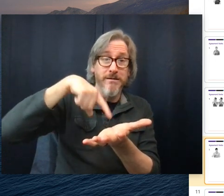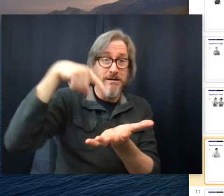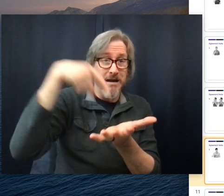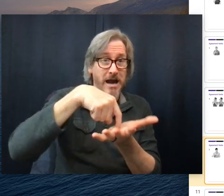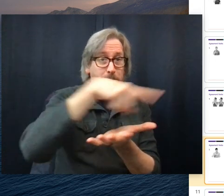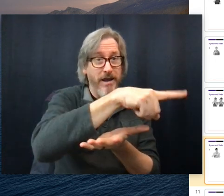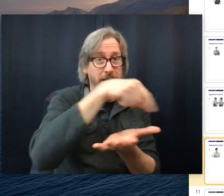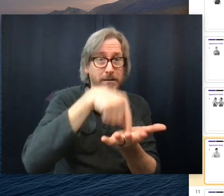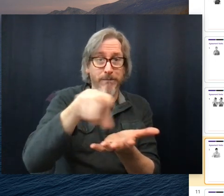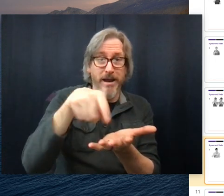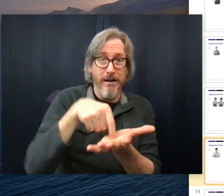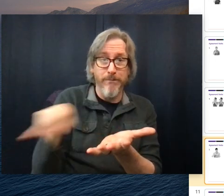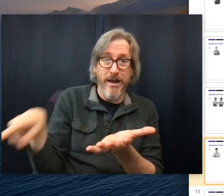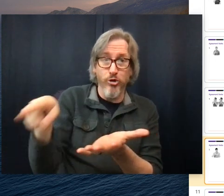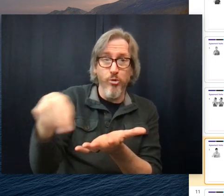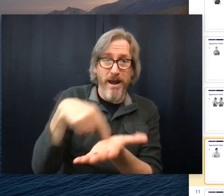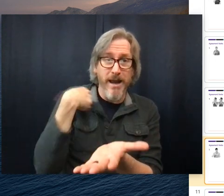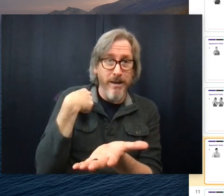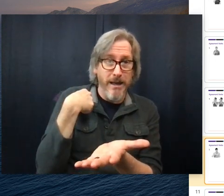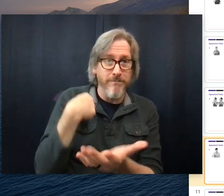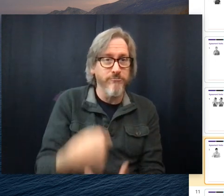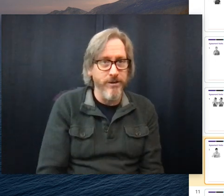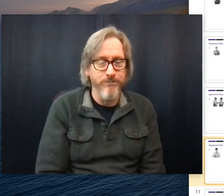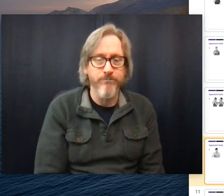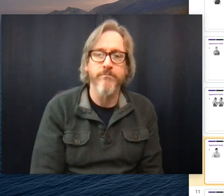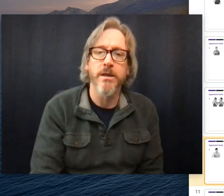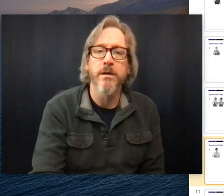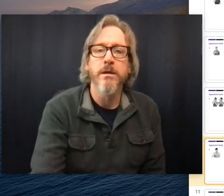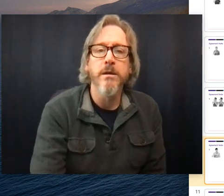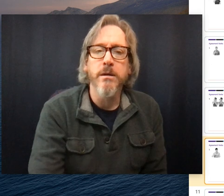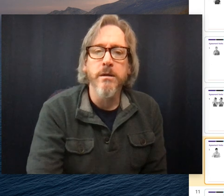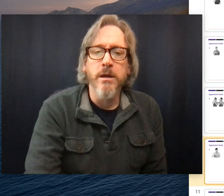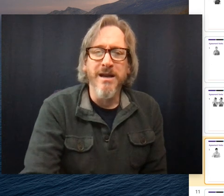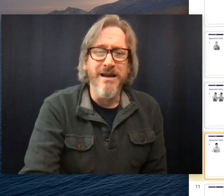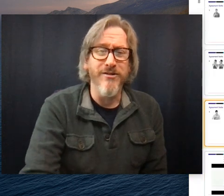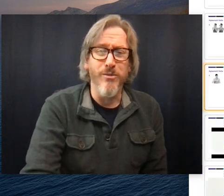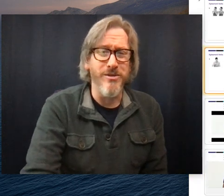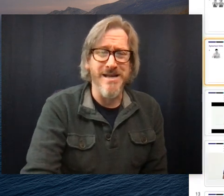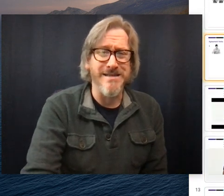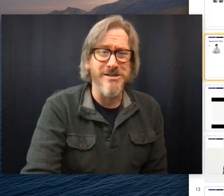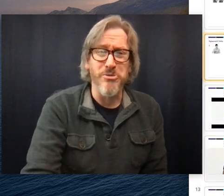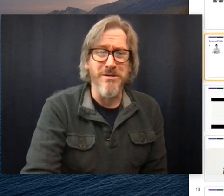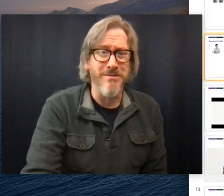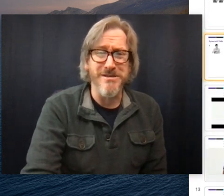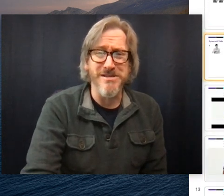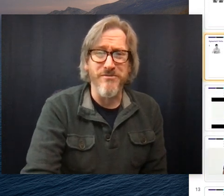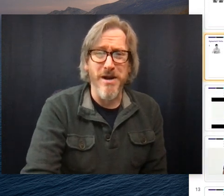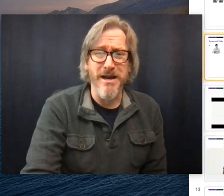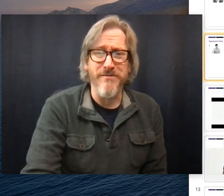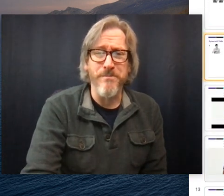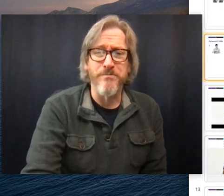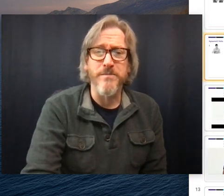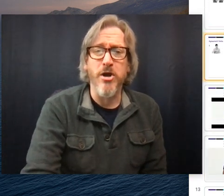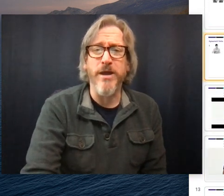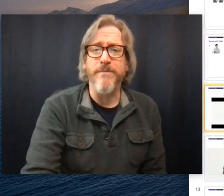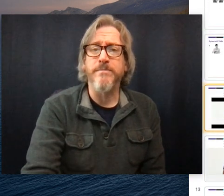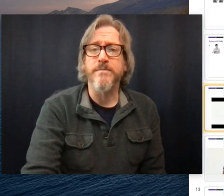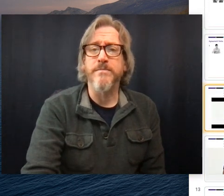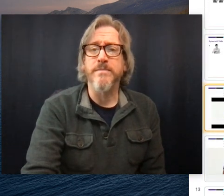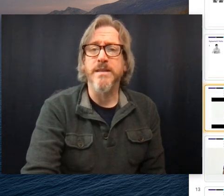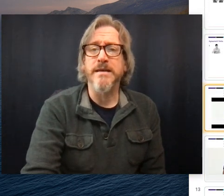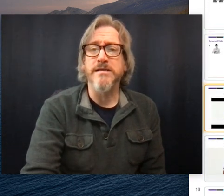me. I pay. You pay me. Right? We know what those accents were. There were just a variety of them.